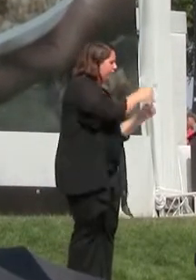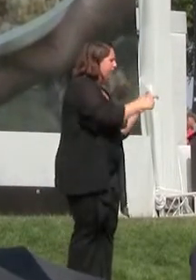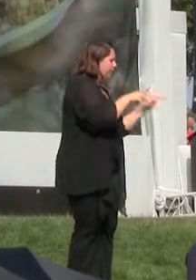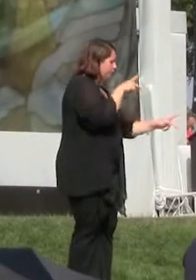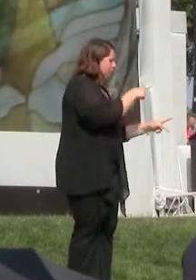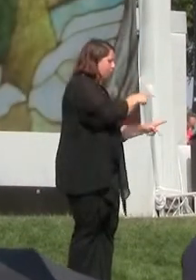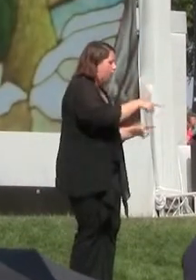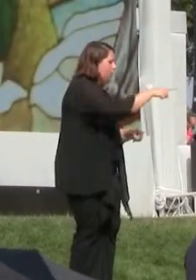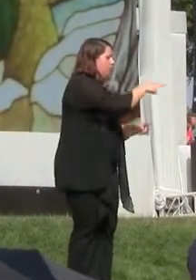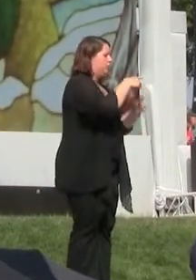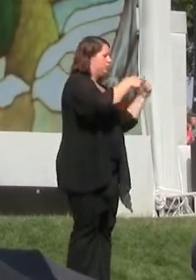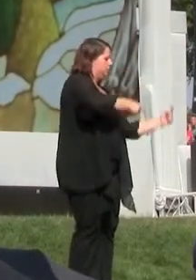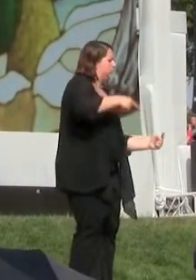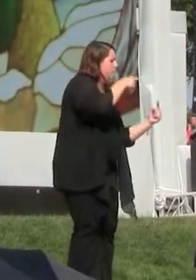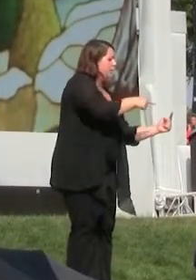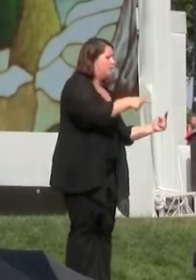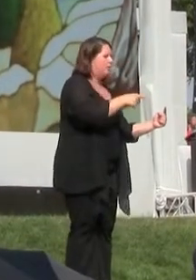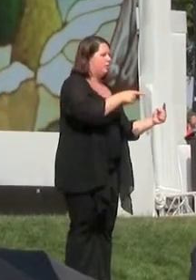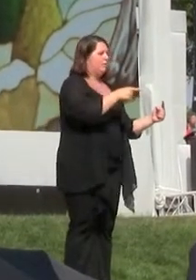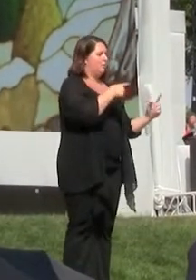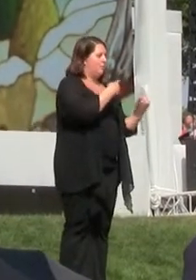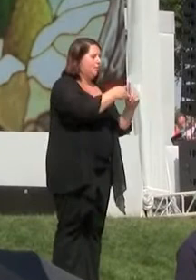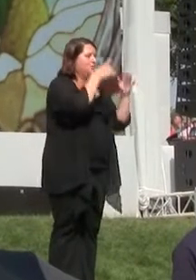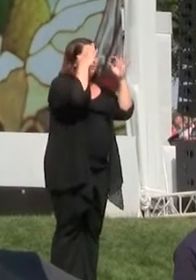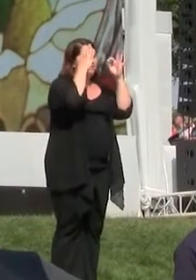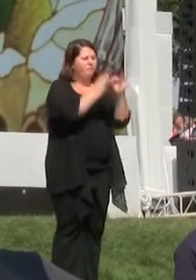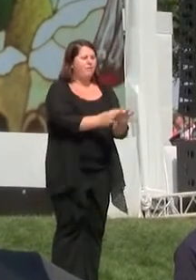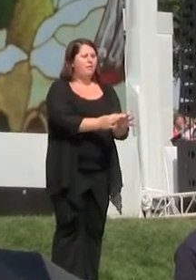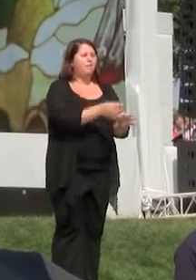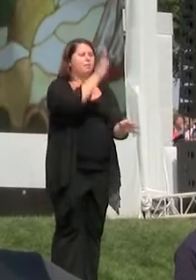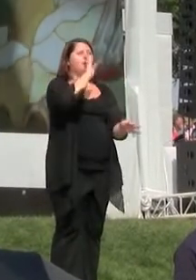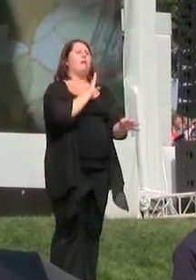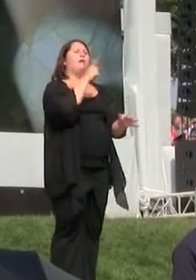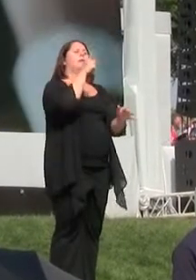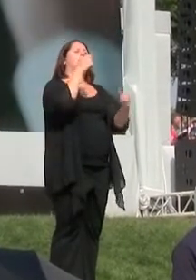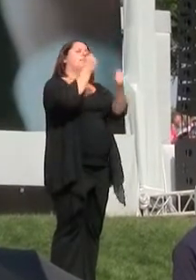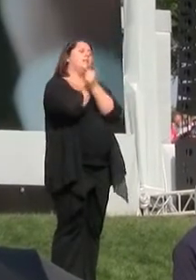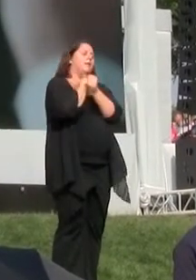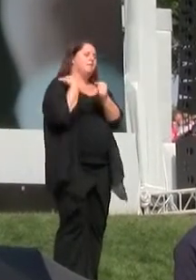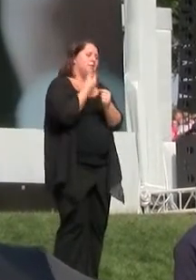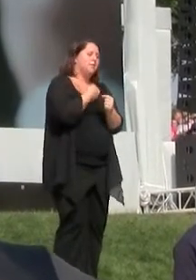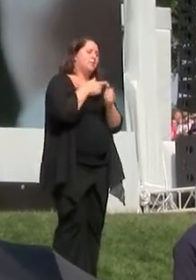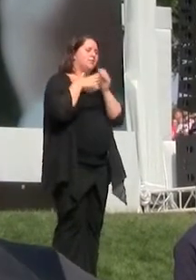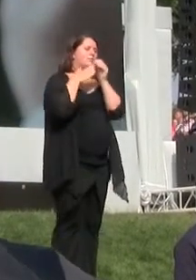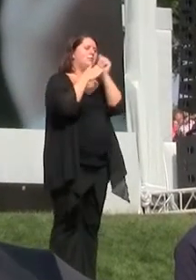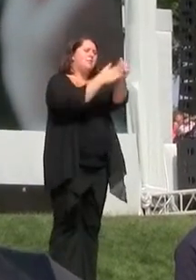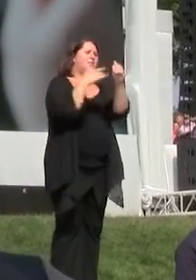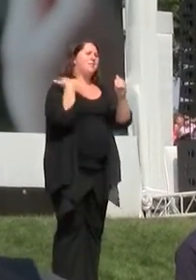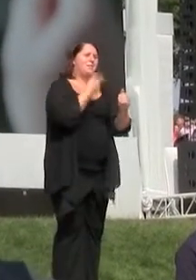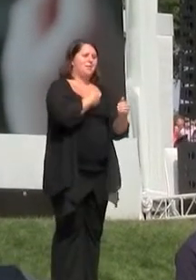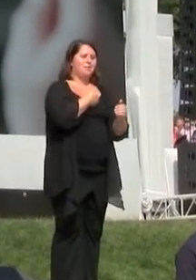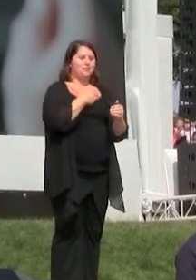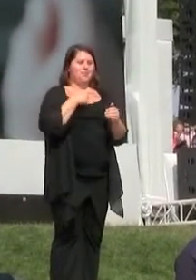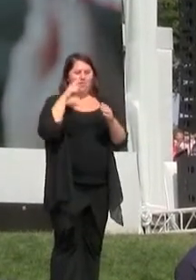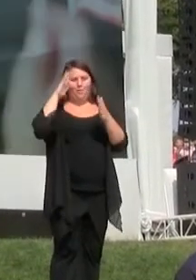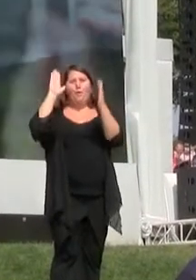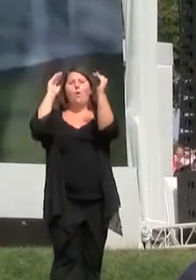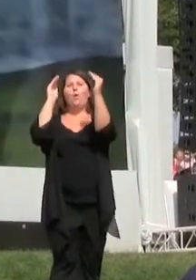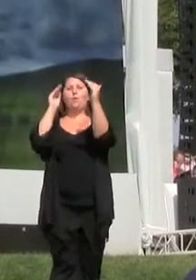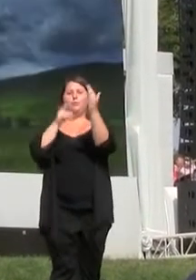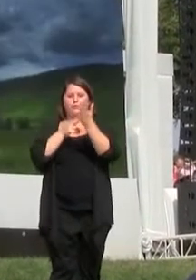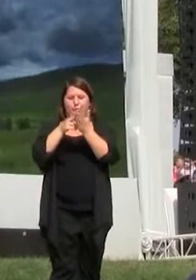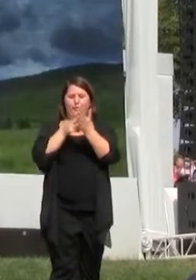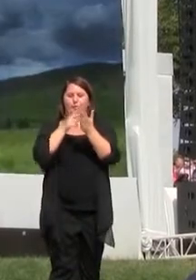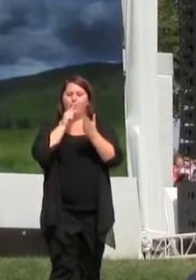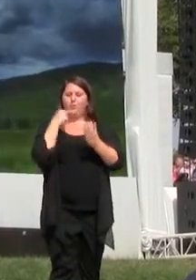struggle, faith in a God that loves and guides us, and hope in the truth of who we really are,